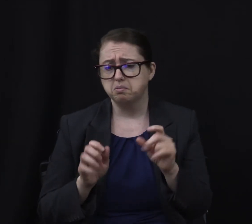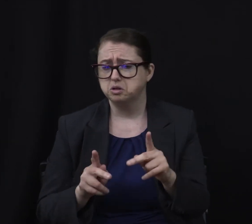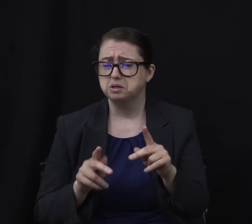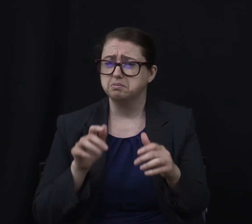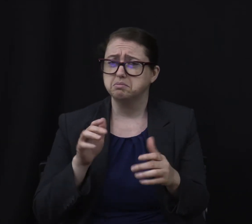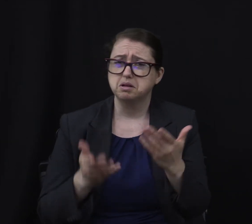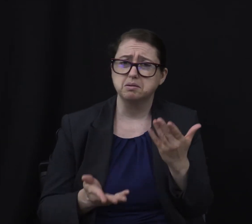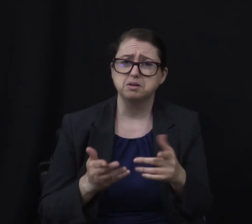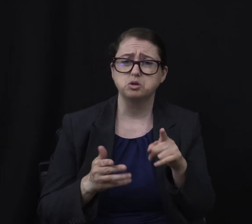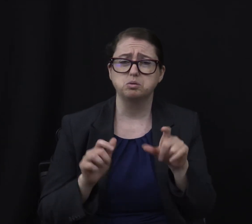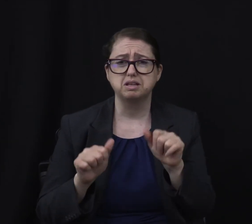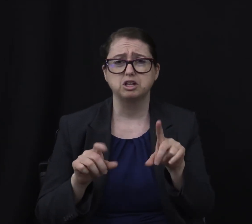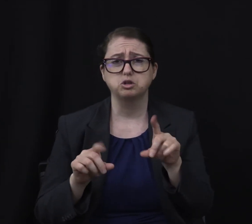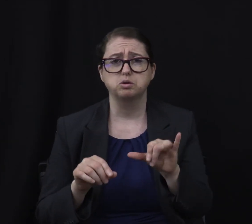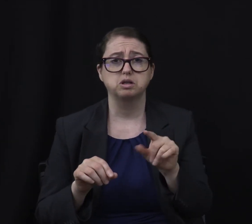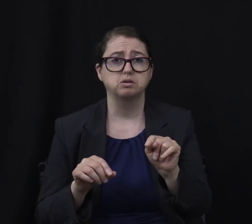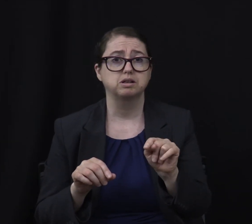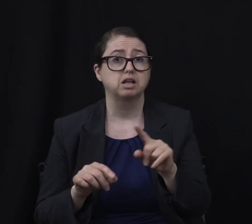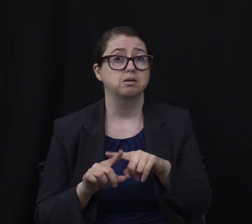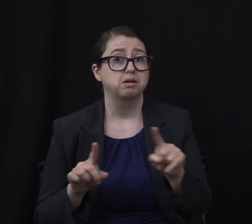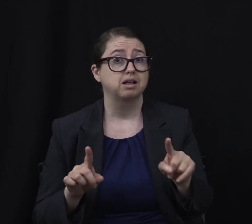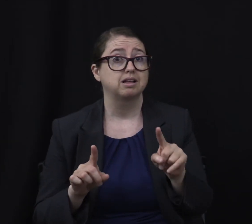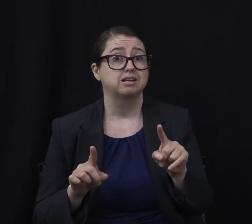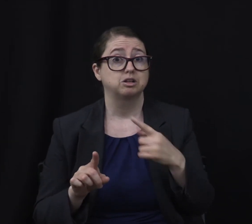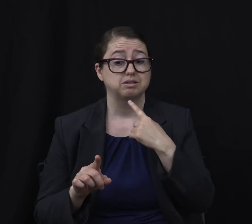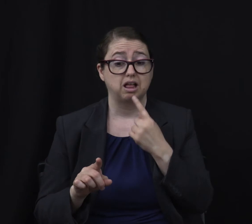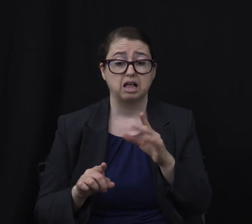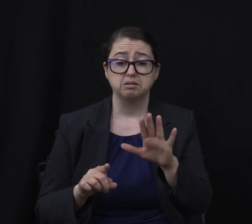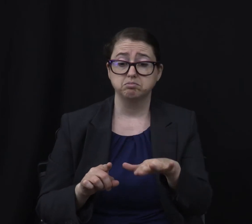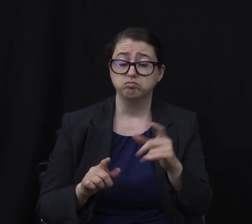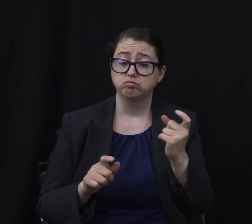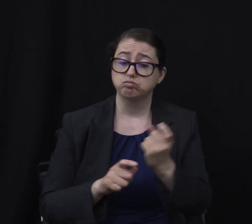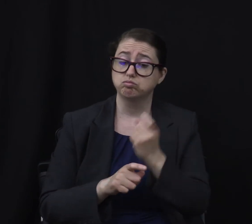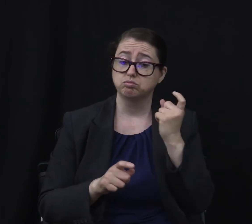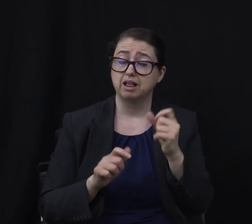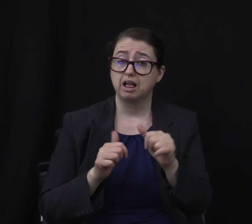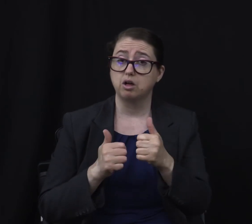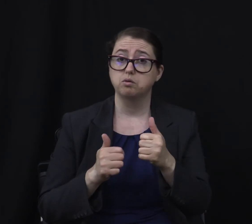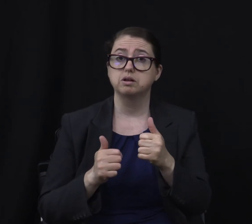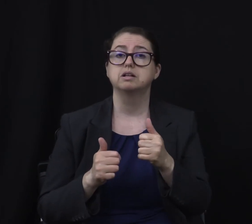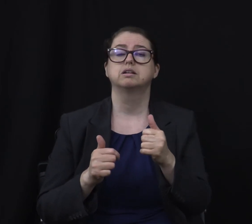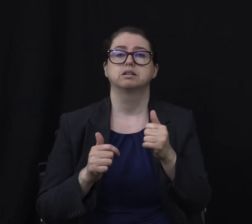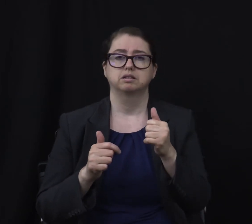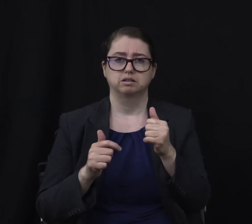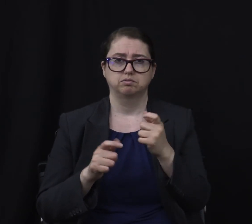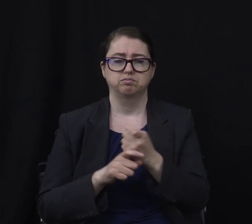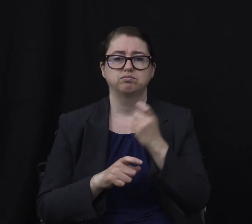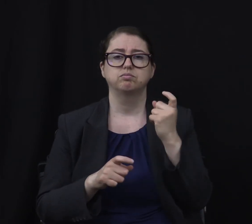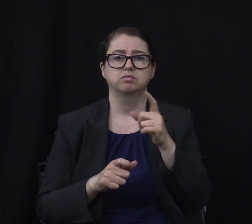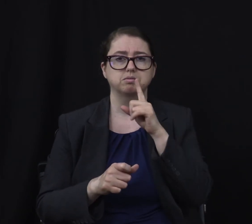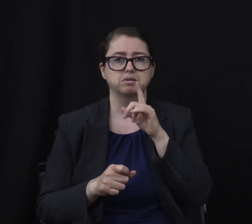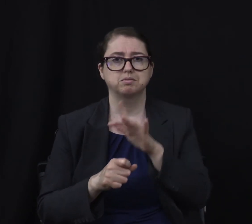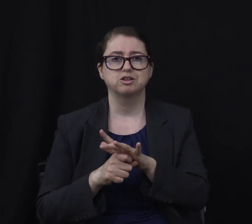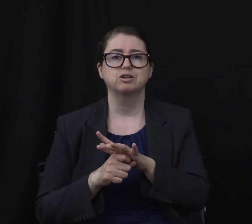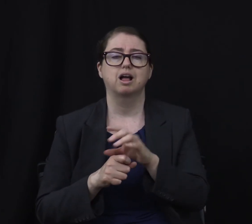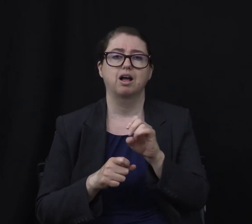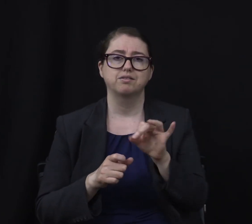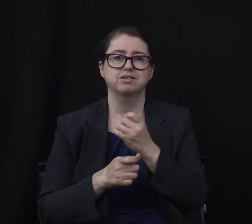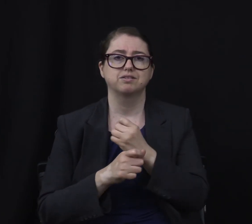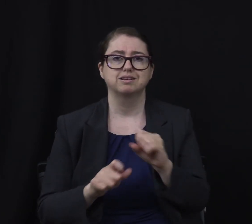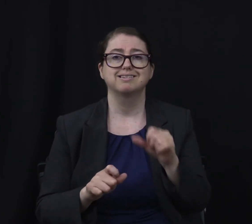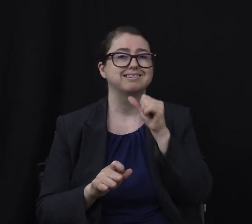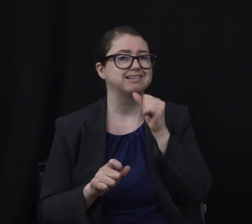another thing altogether to say to them, victory here is promised. There is a promise of salvation, not just a prayer